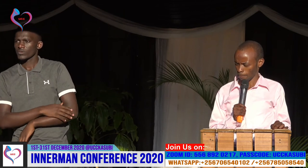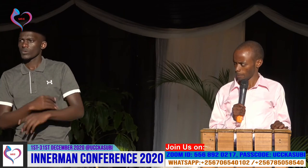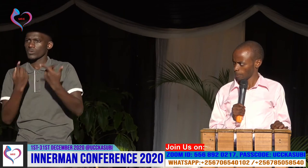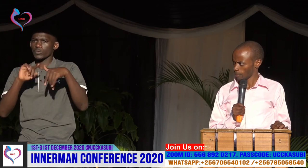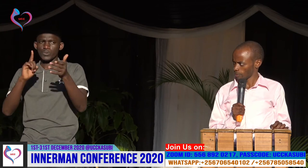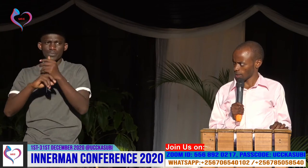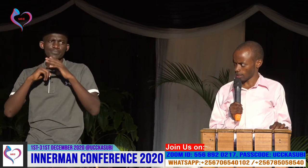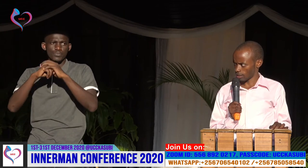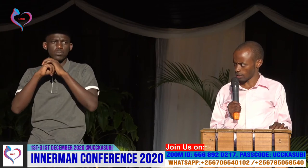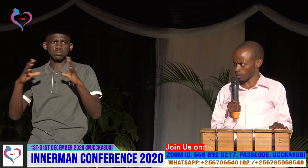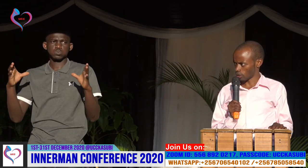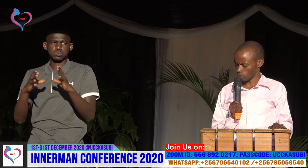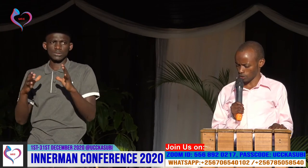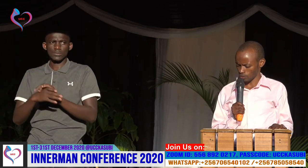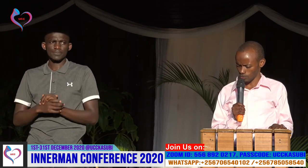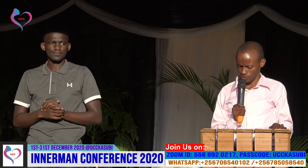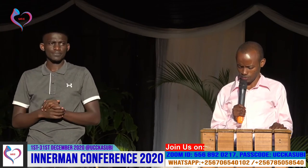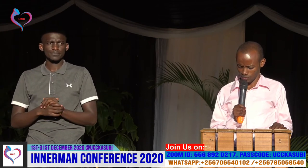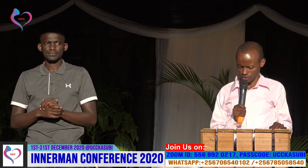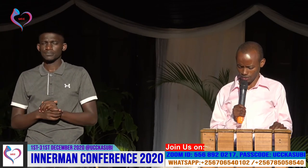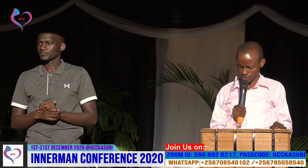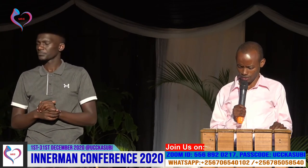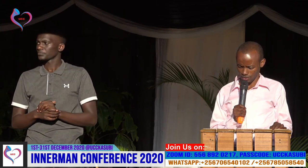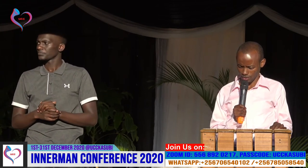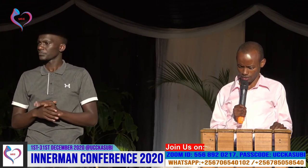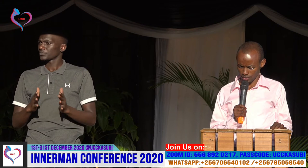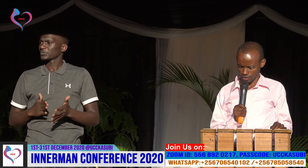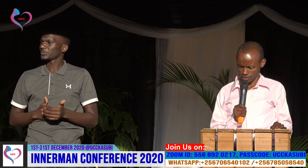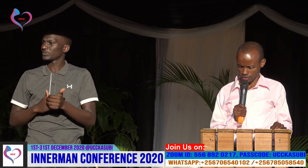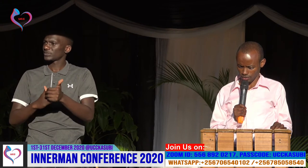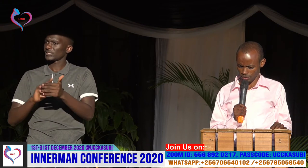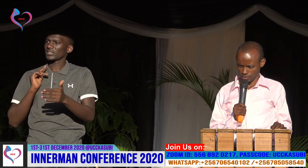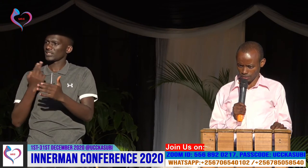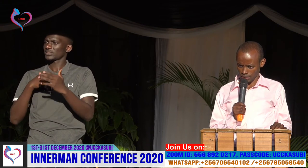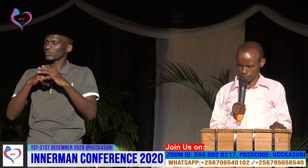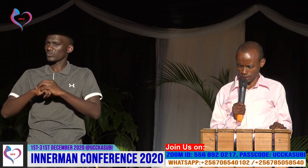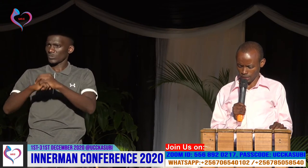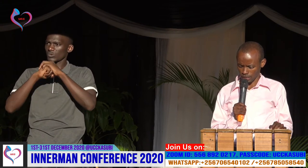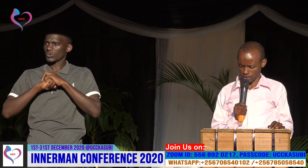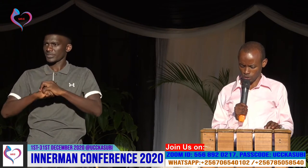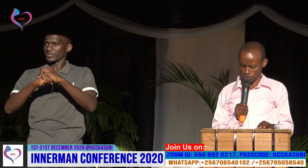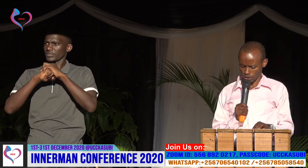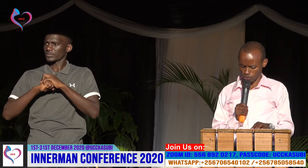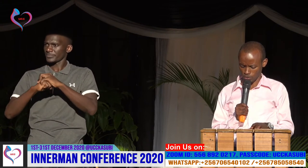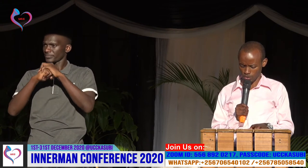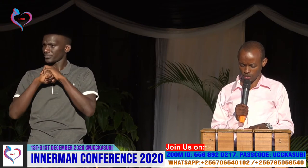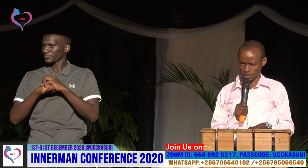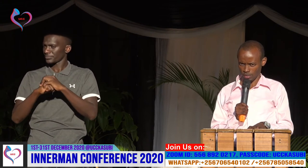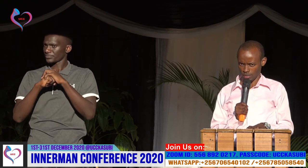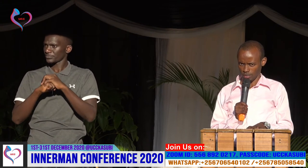Tufune worship team. Let's get the worship team. Etwaleko mukusinza. That may take us into